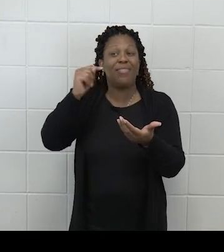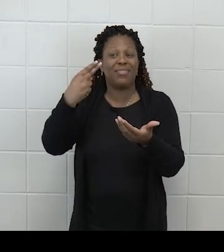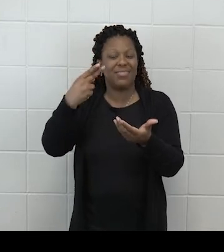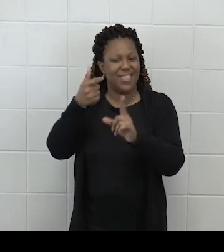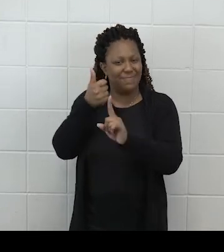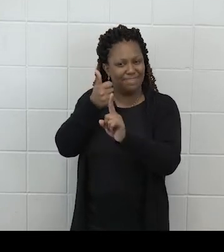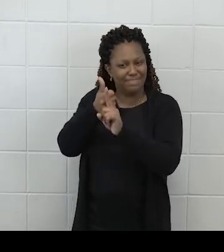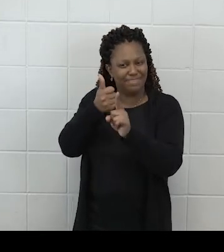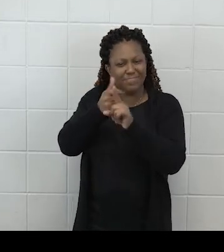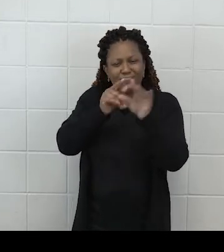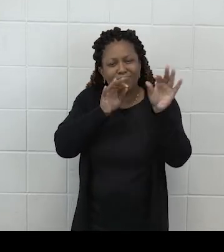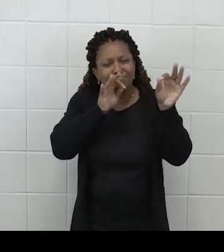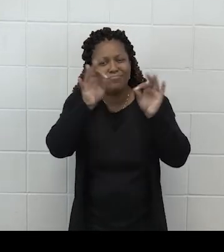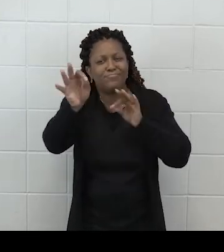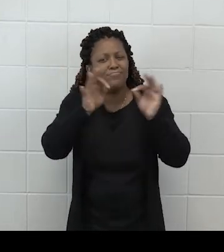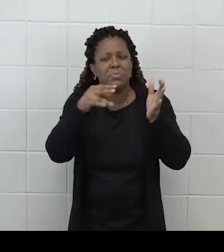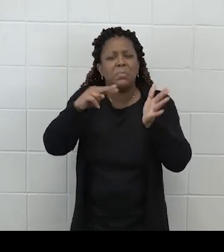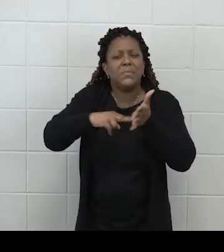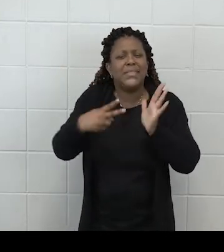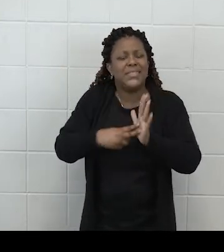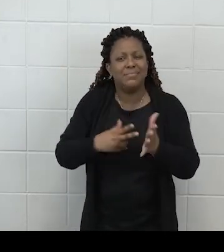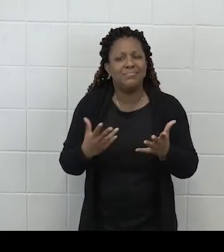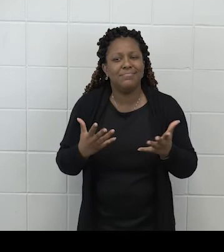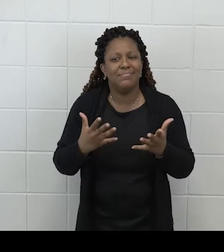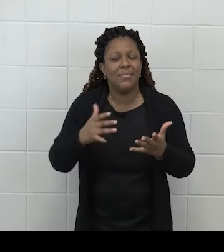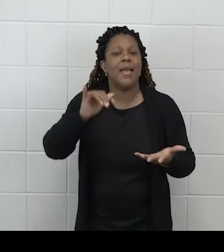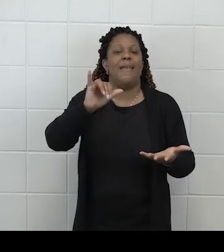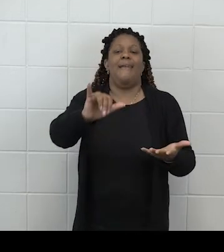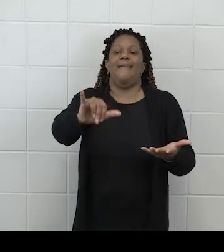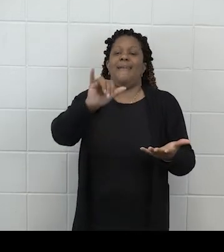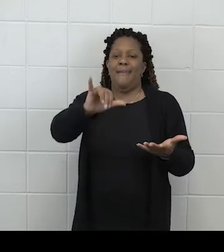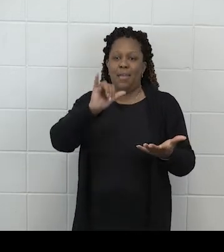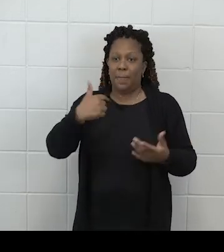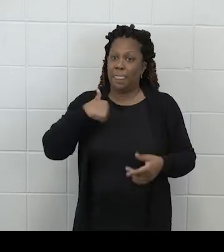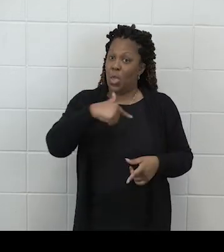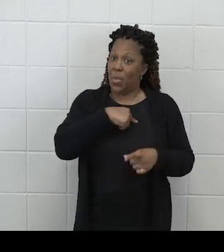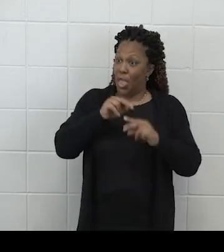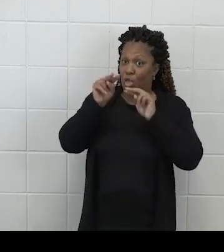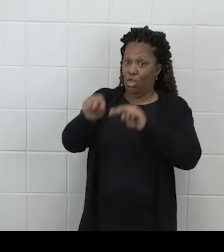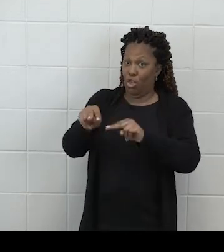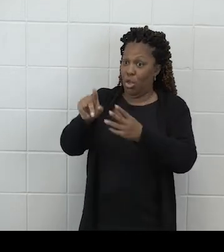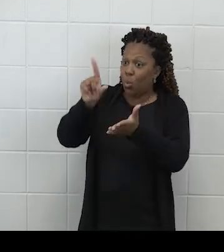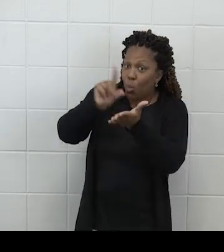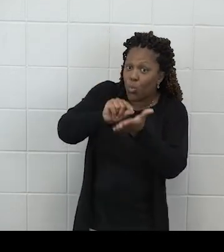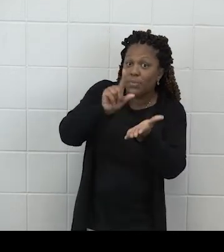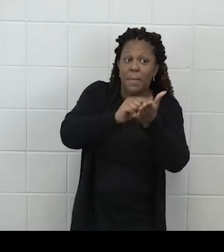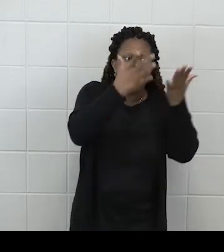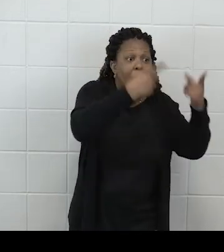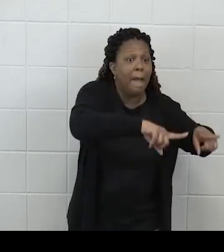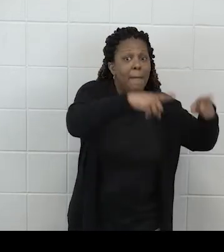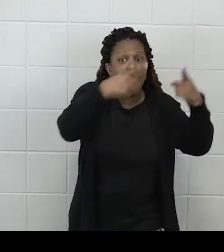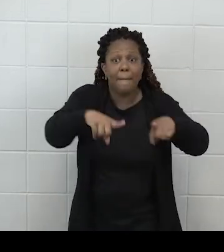the word through the lens of the Bible so that we can be aware of the troubles of the day but